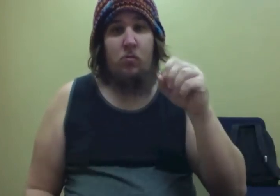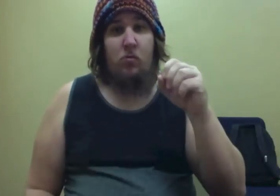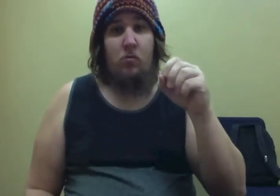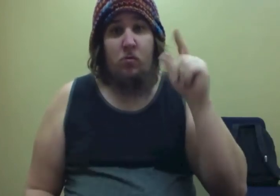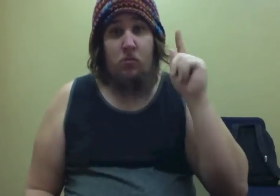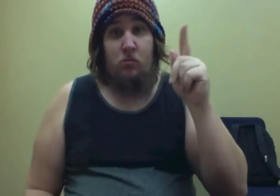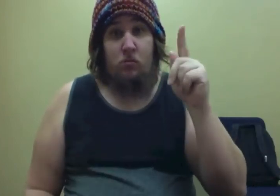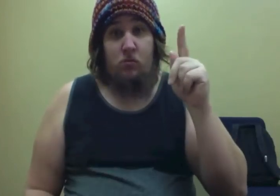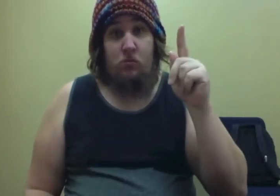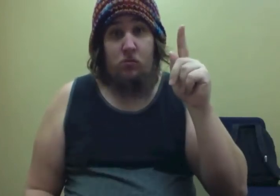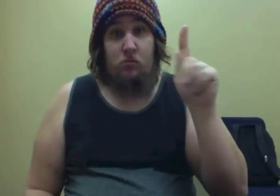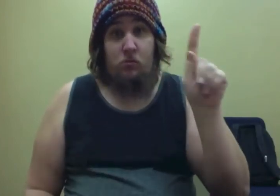clear.